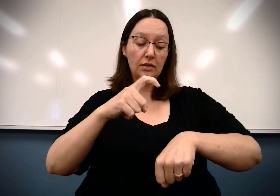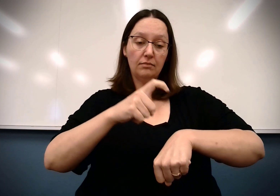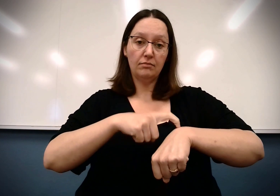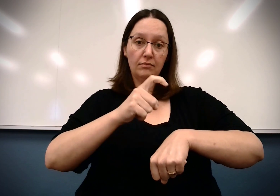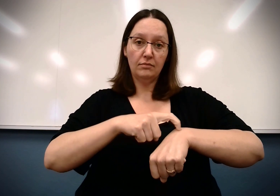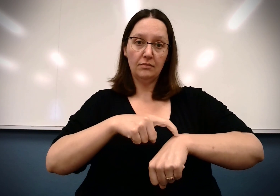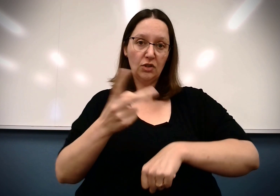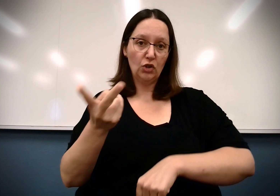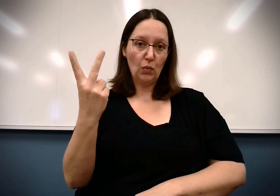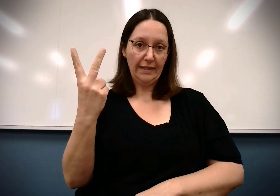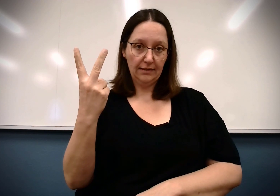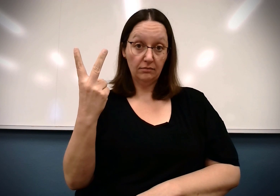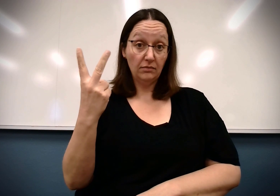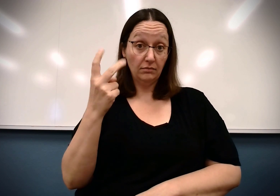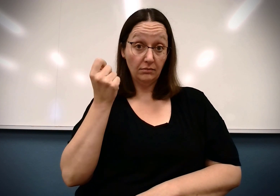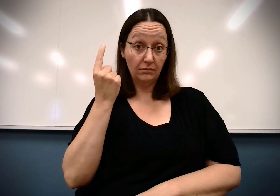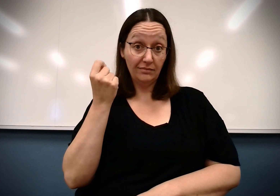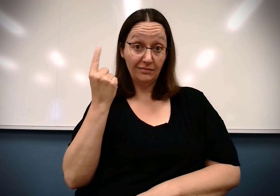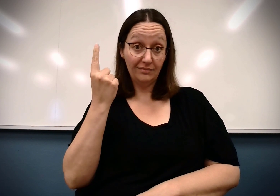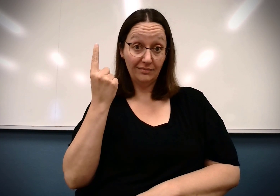are going to tap time twice.